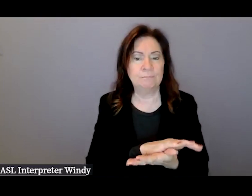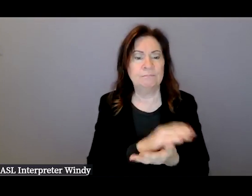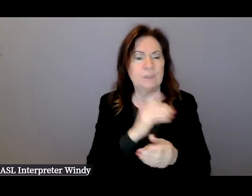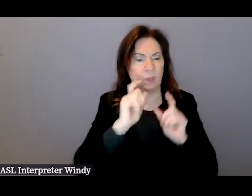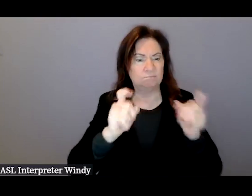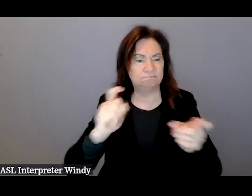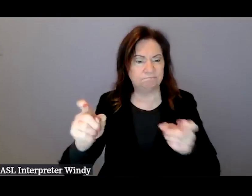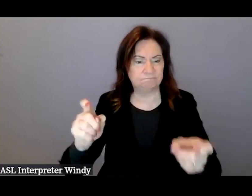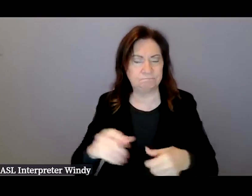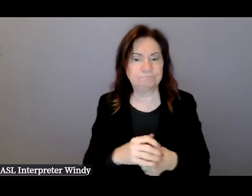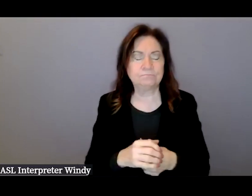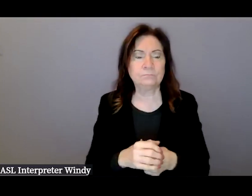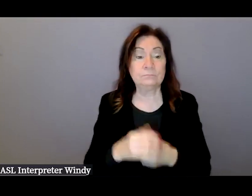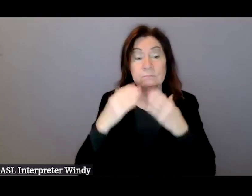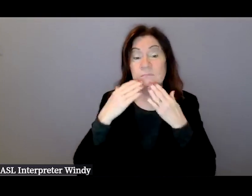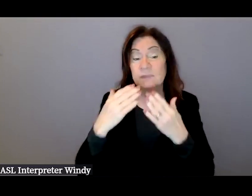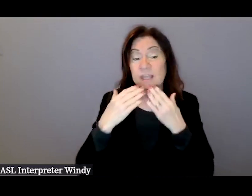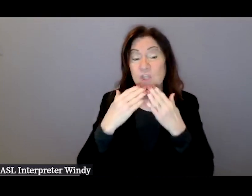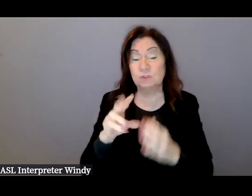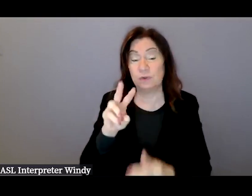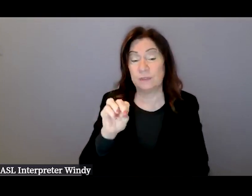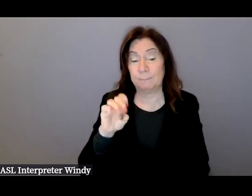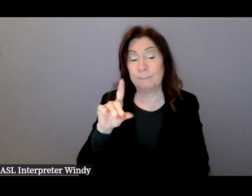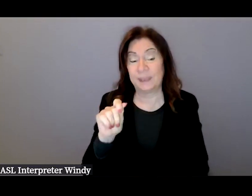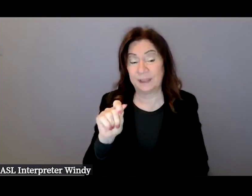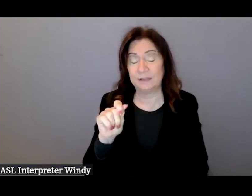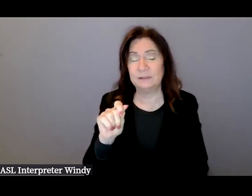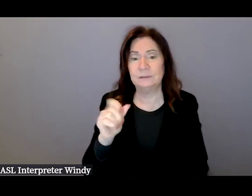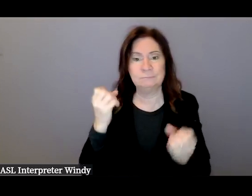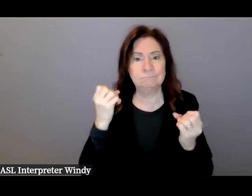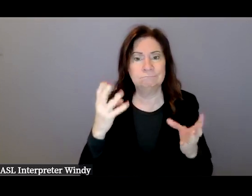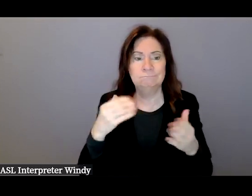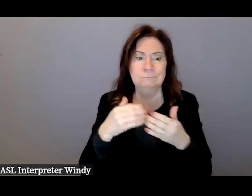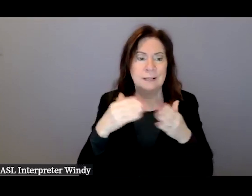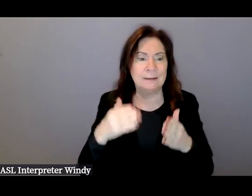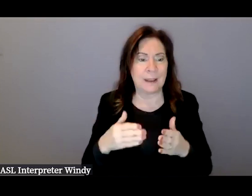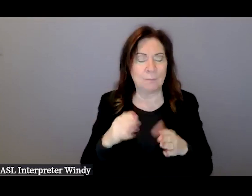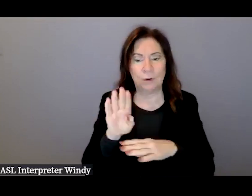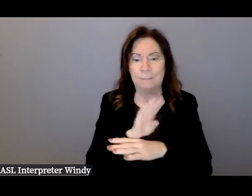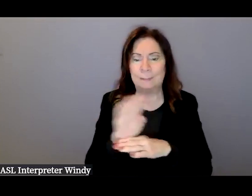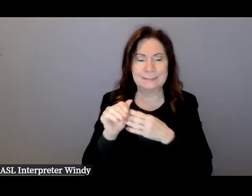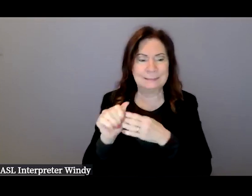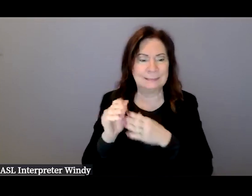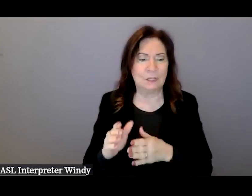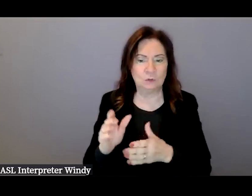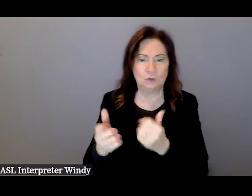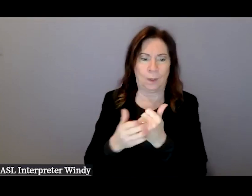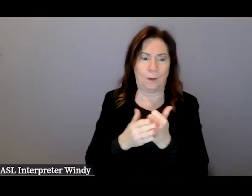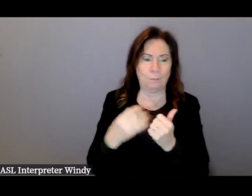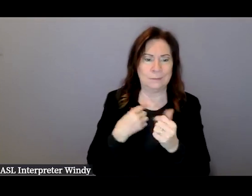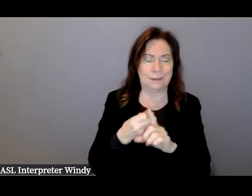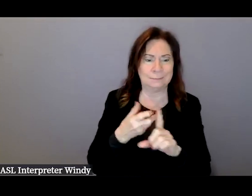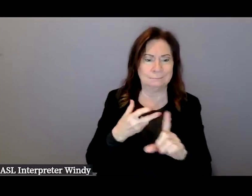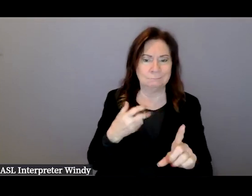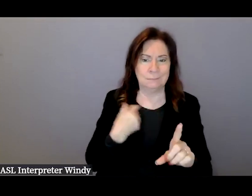distributing. Thank you to the media and our many neighbor and business leaders who helped us extend our